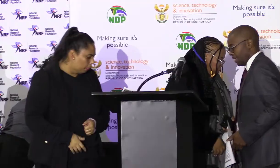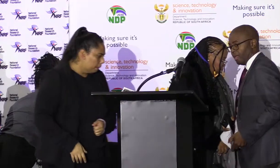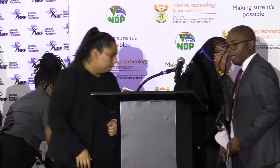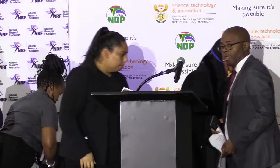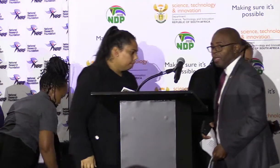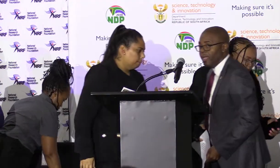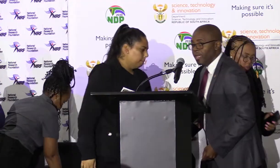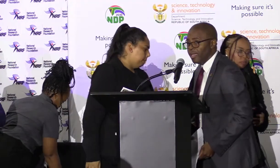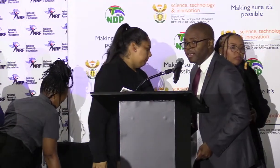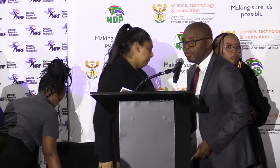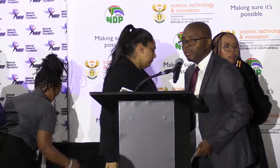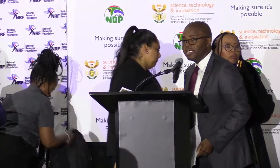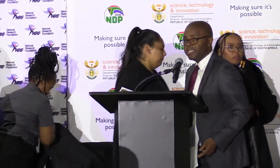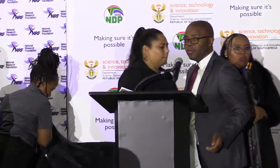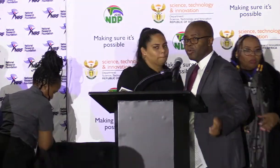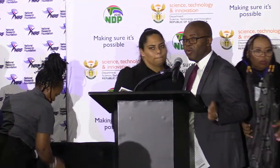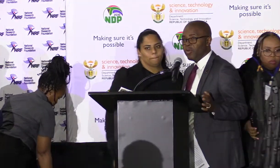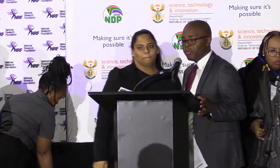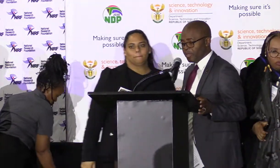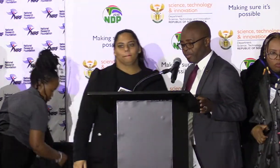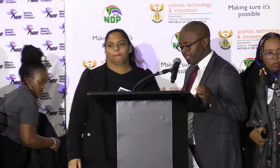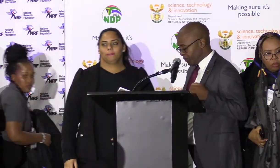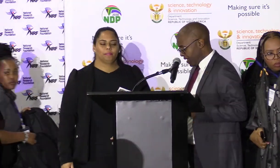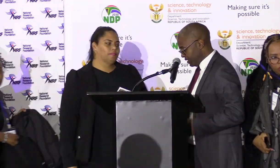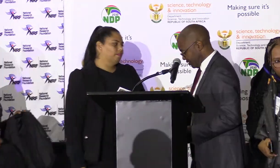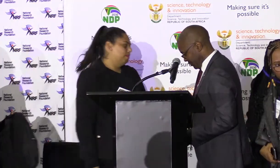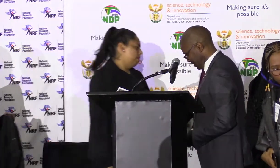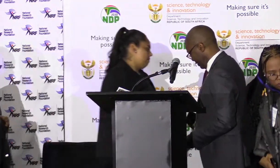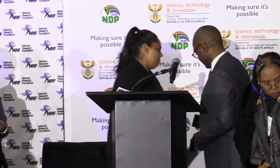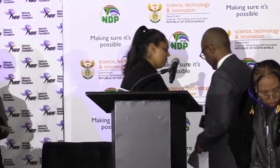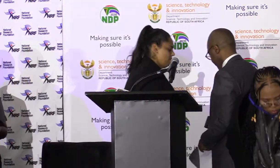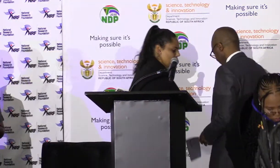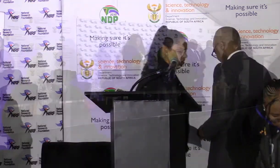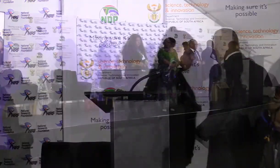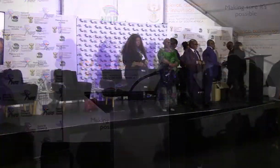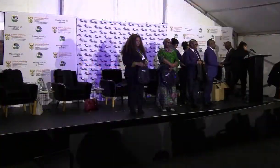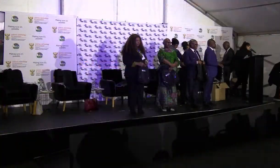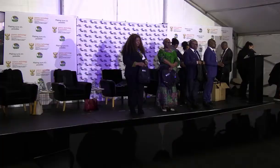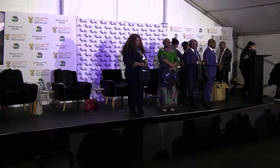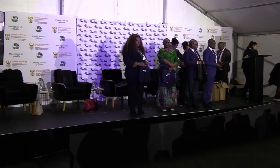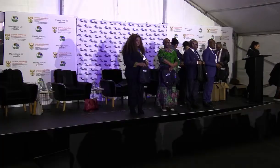And the principals. And no teacher omkhulu, the principals.